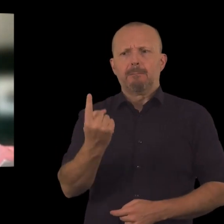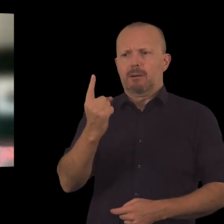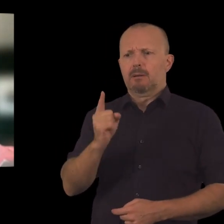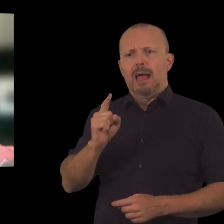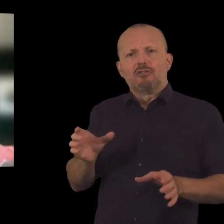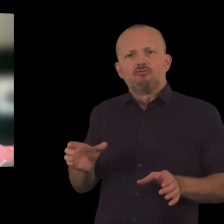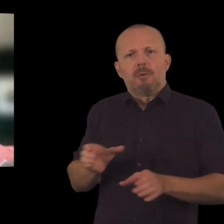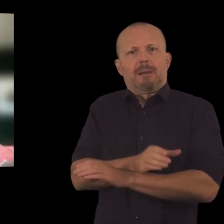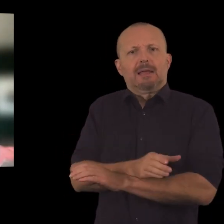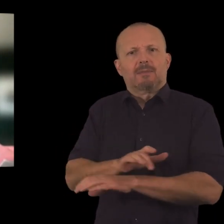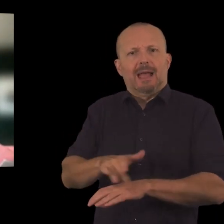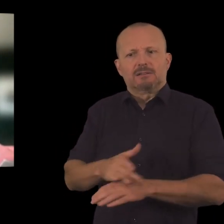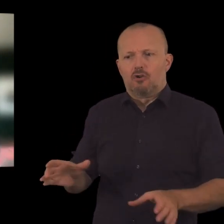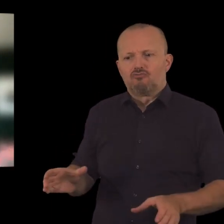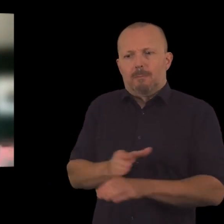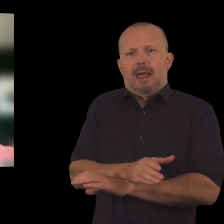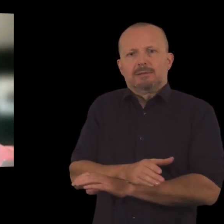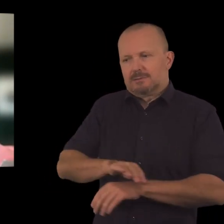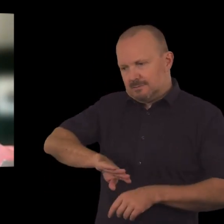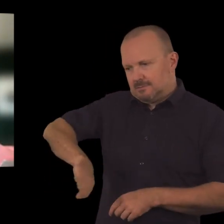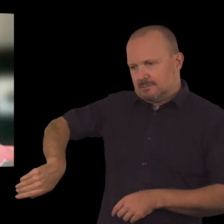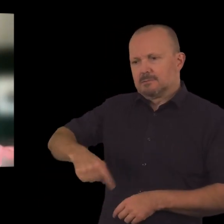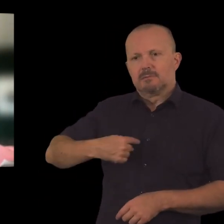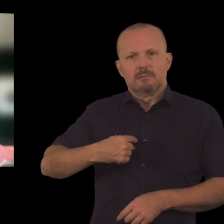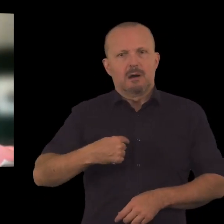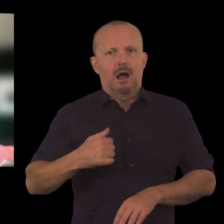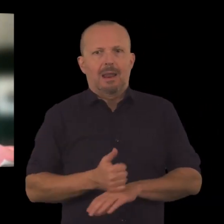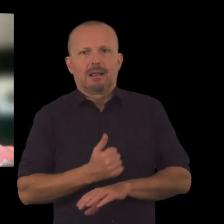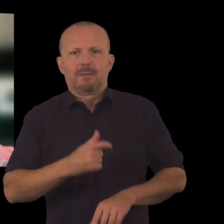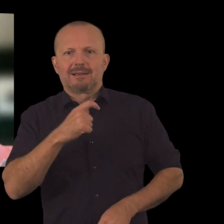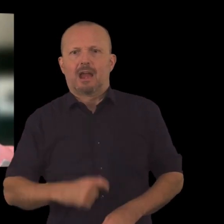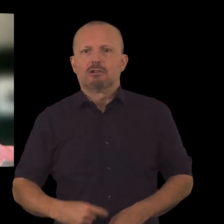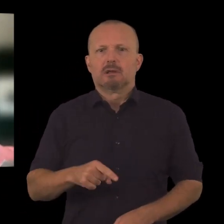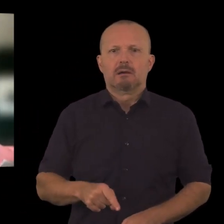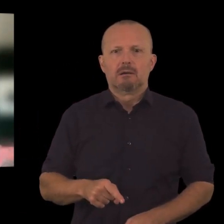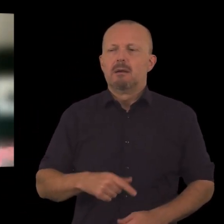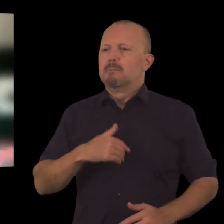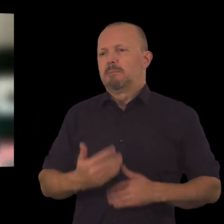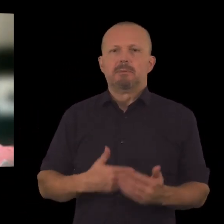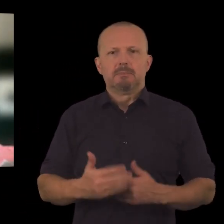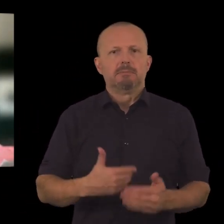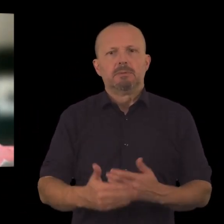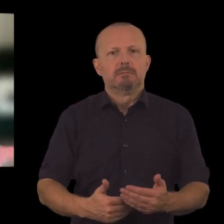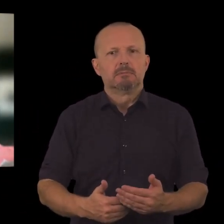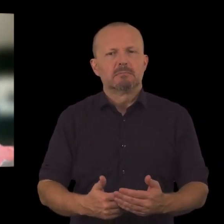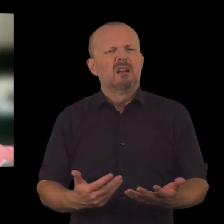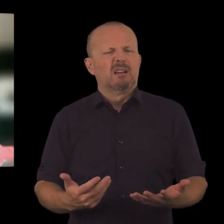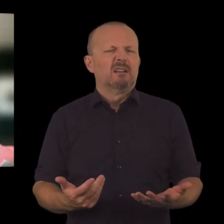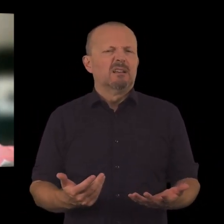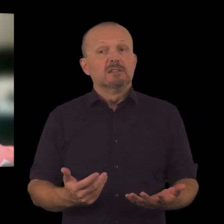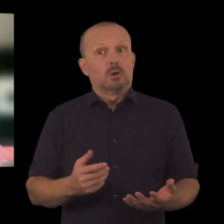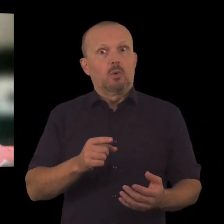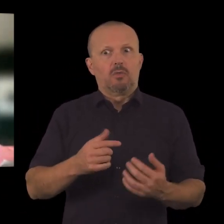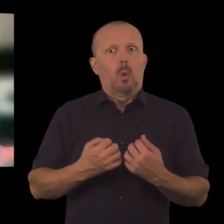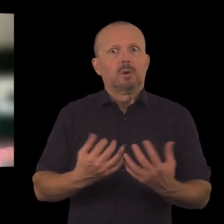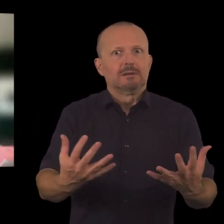and then the play is restarted and the audience can stop the play at any time and